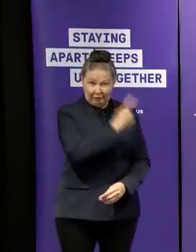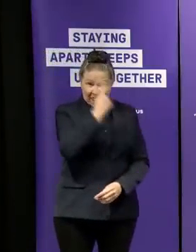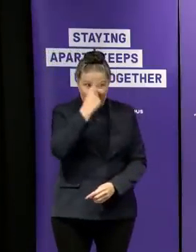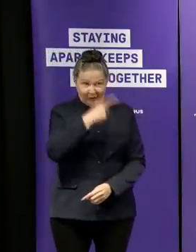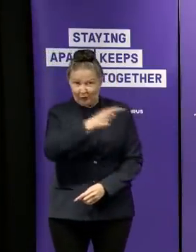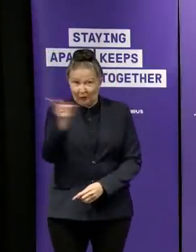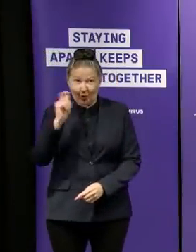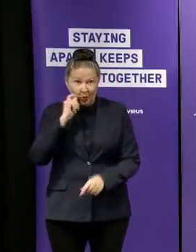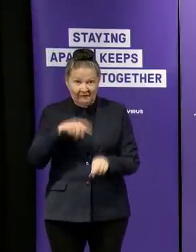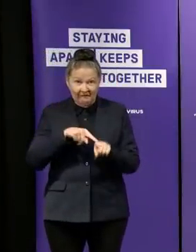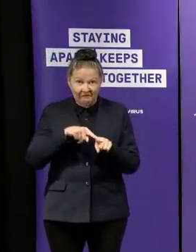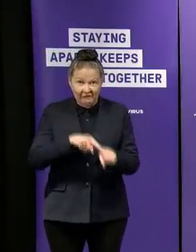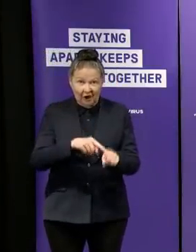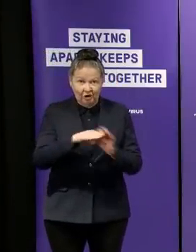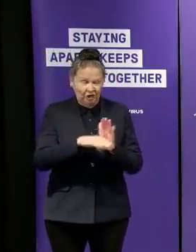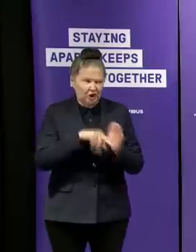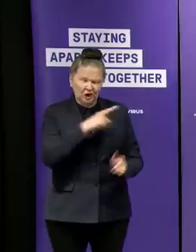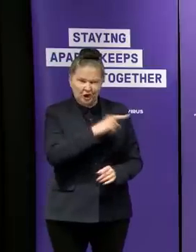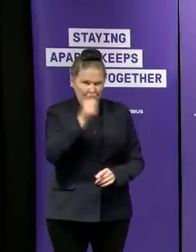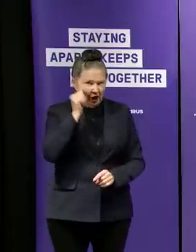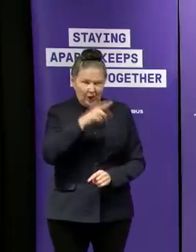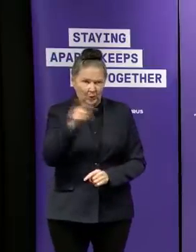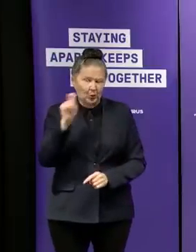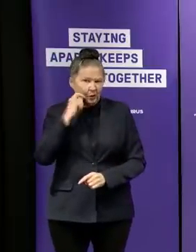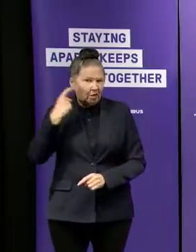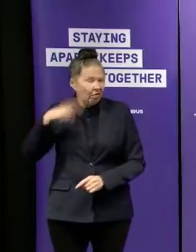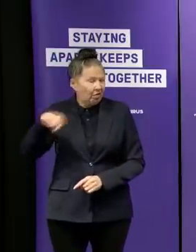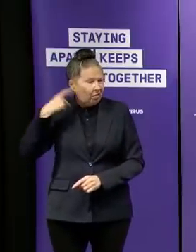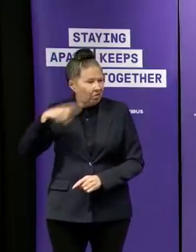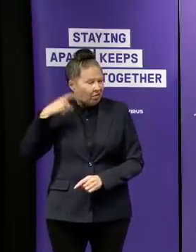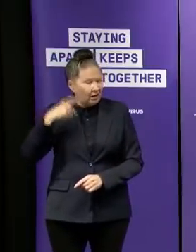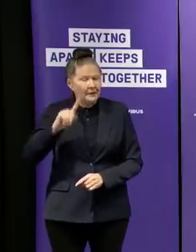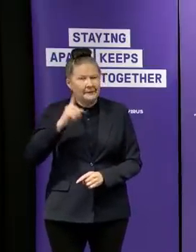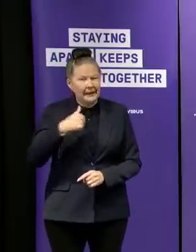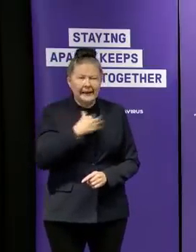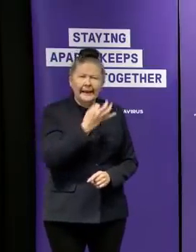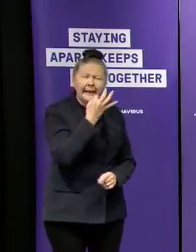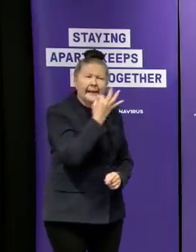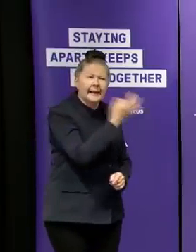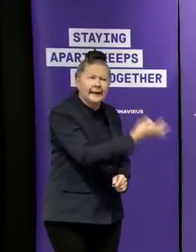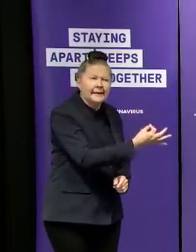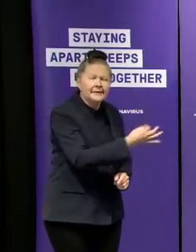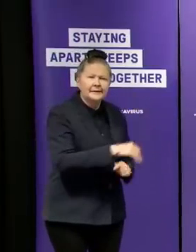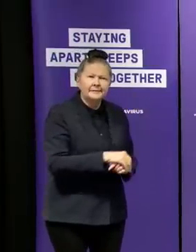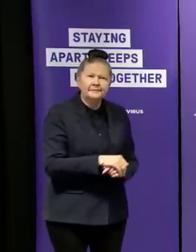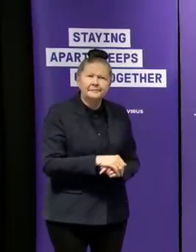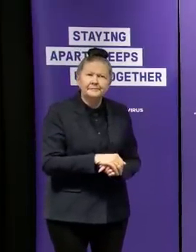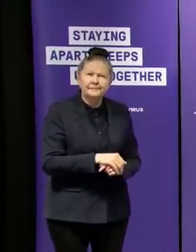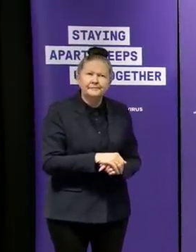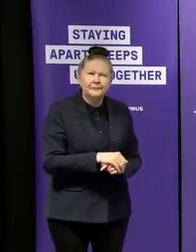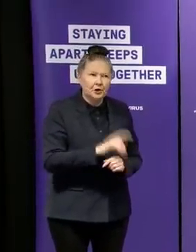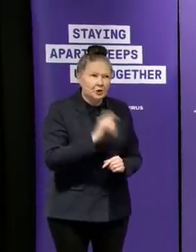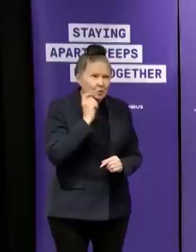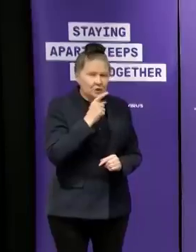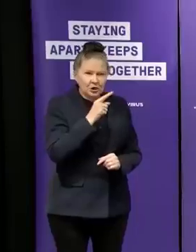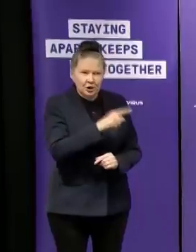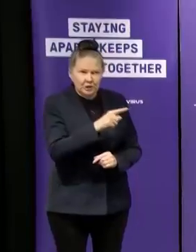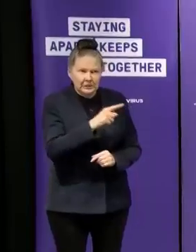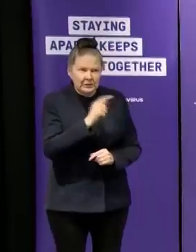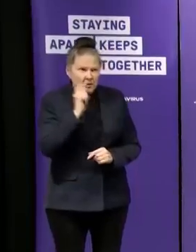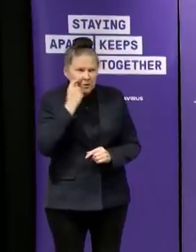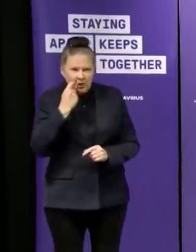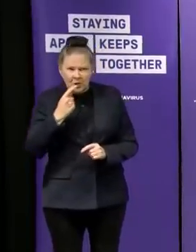rules, because I think we all know that they can't. But I'm more asking around the systems, like how aggressive are we going to be for every single cluster